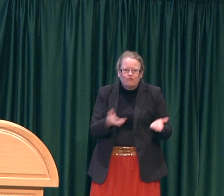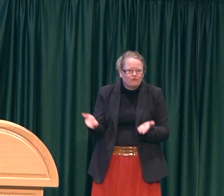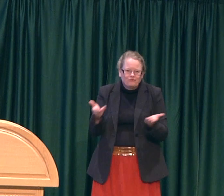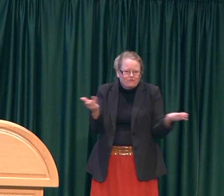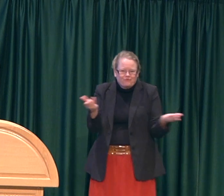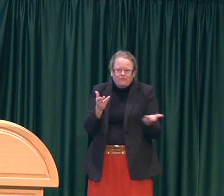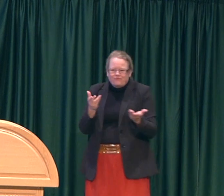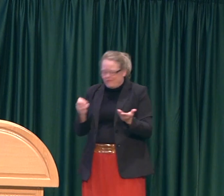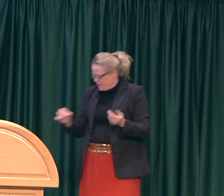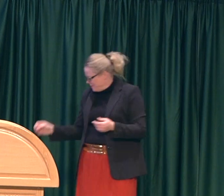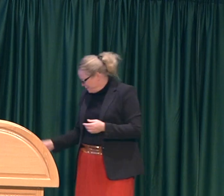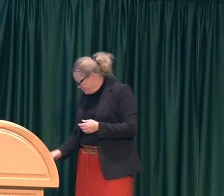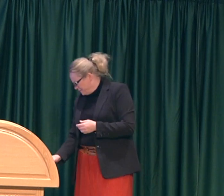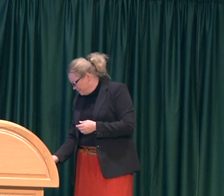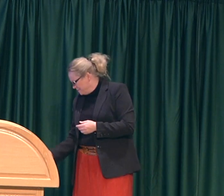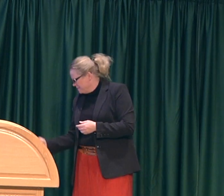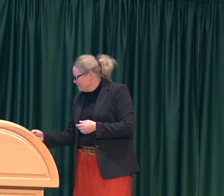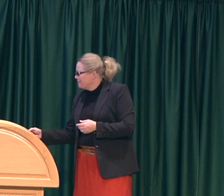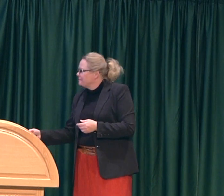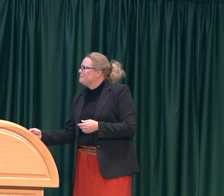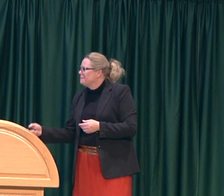Right, you couldn't, it wasn't portable, you couldn't carry it around.